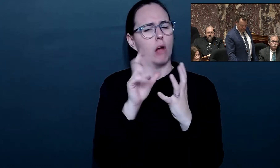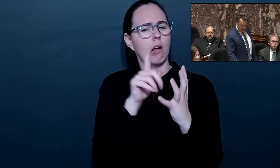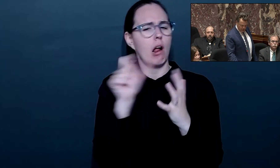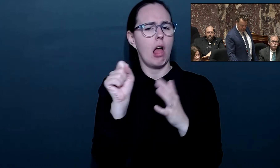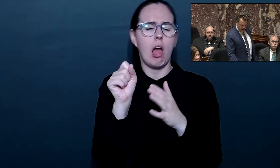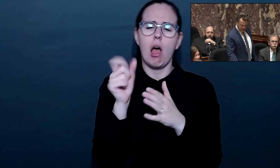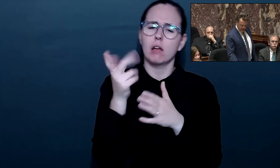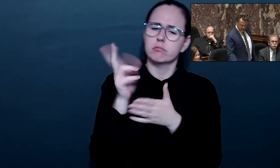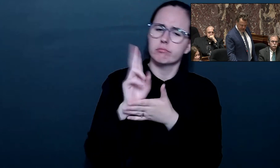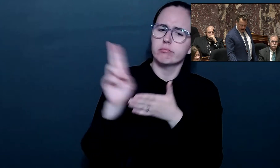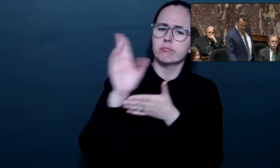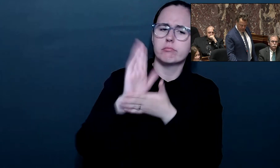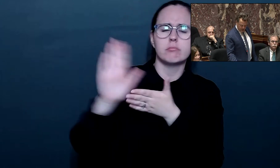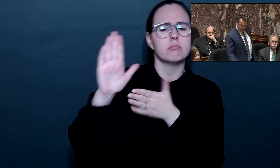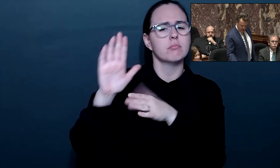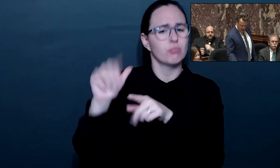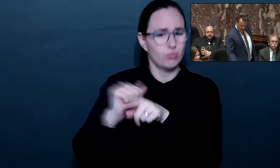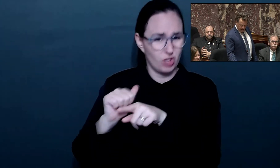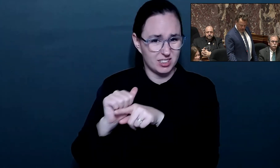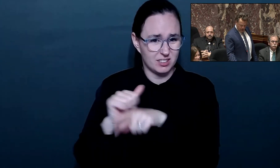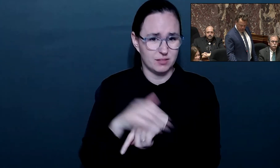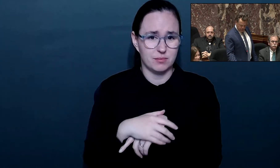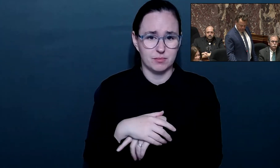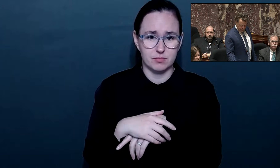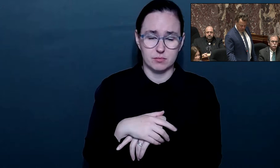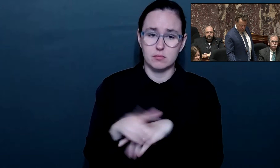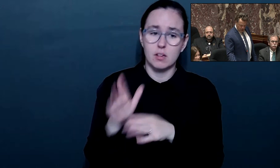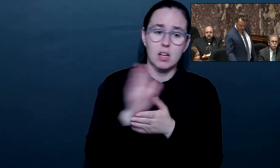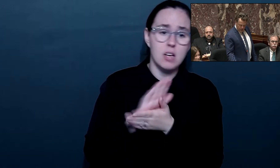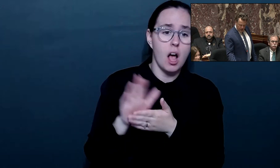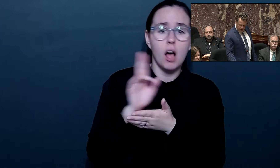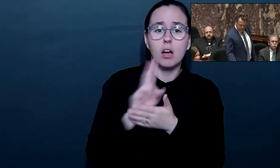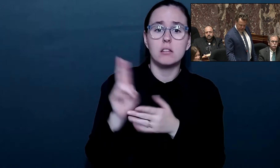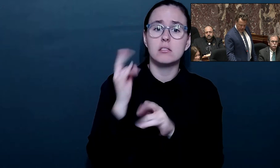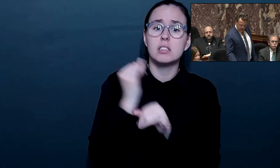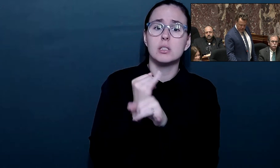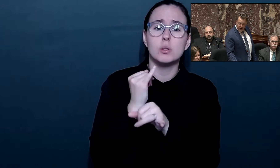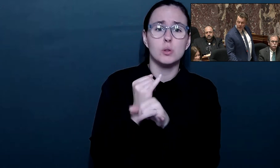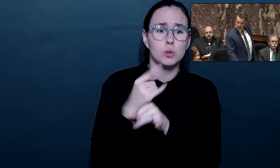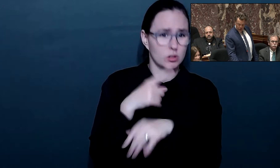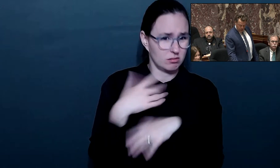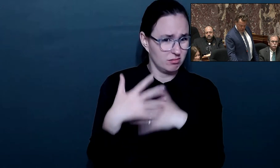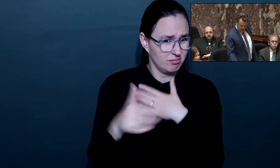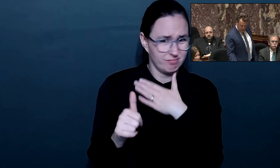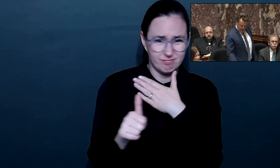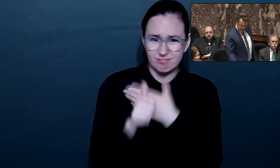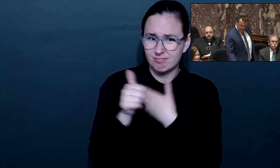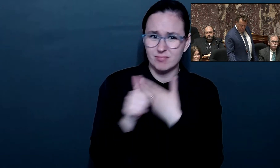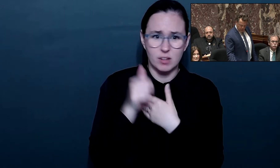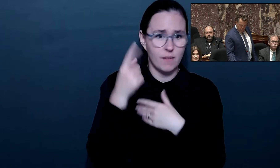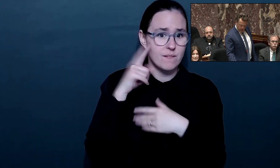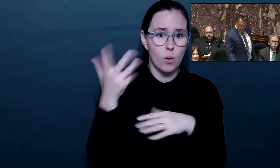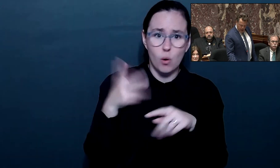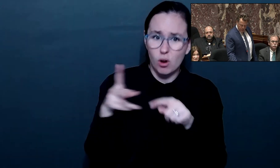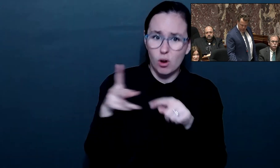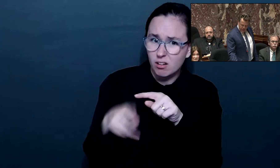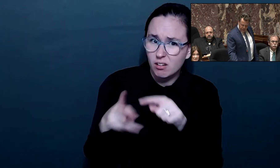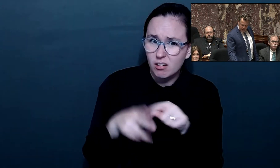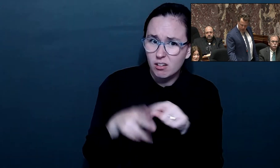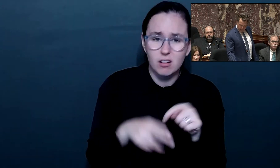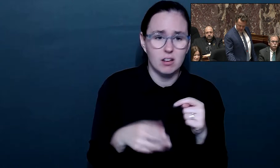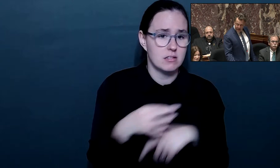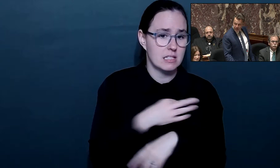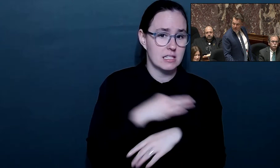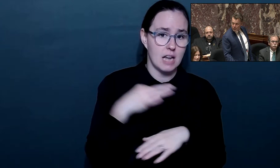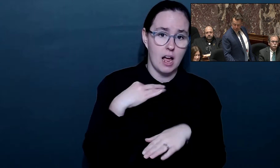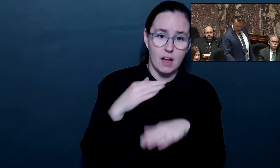being cut, faculty and staff laid off. The government started a funding review in 2022 that would have brought problems with the funding